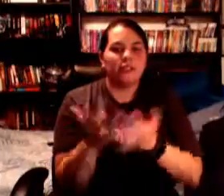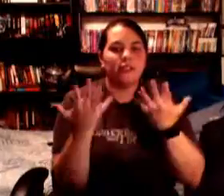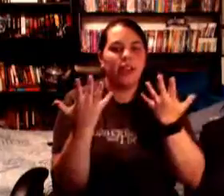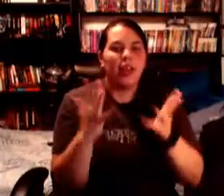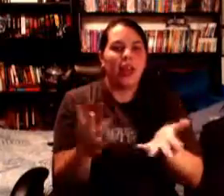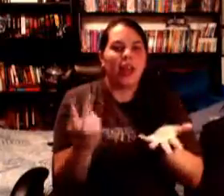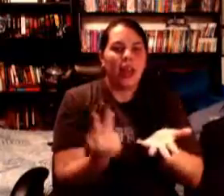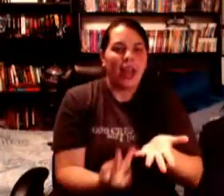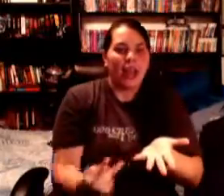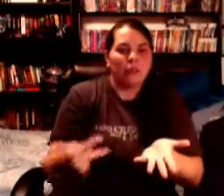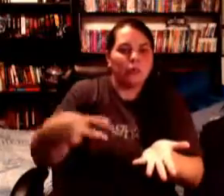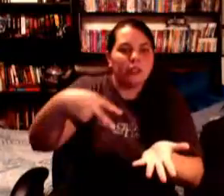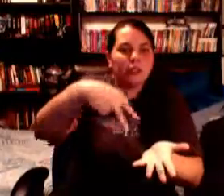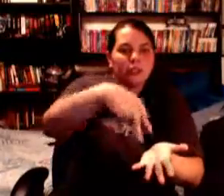Jesus had risen